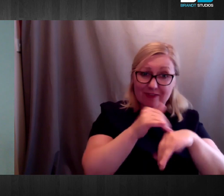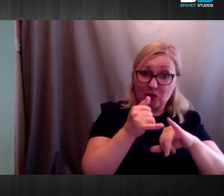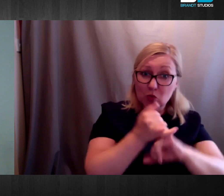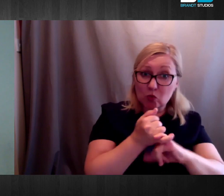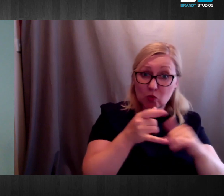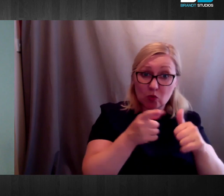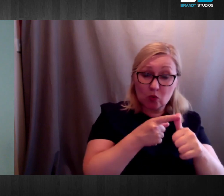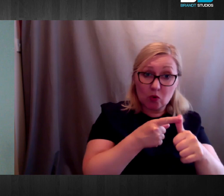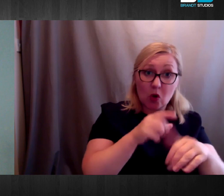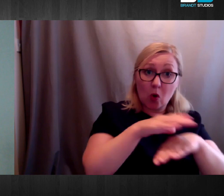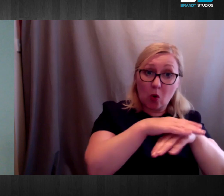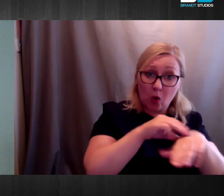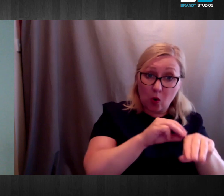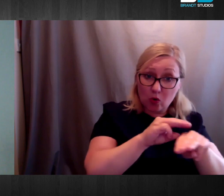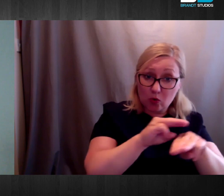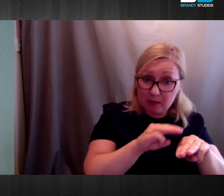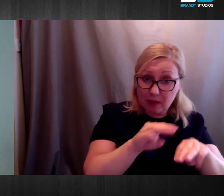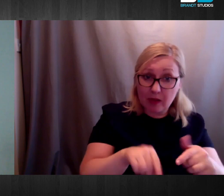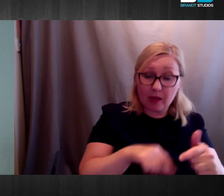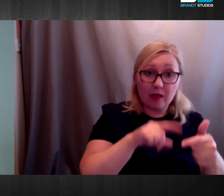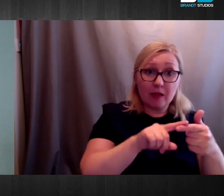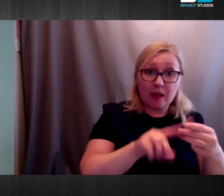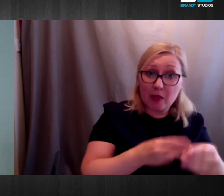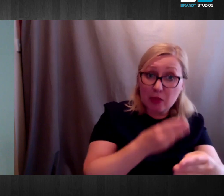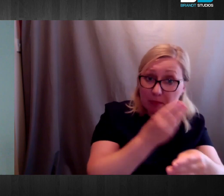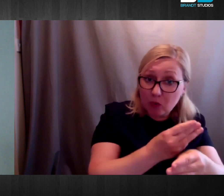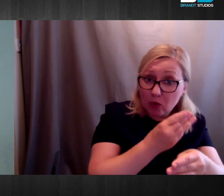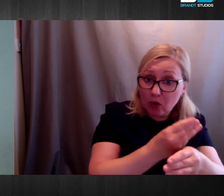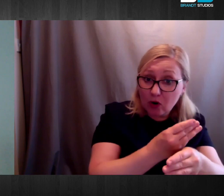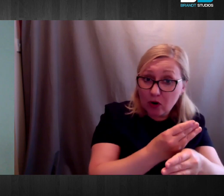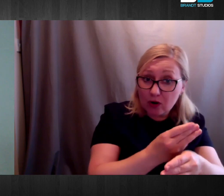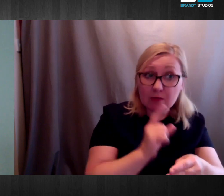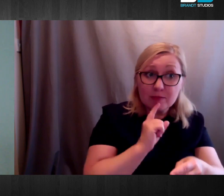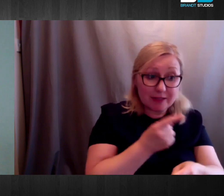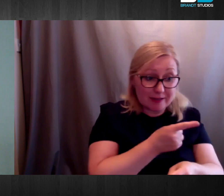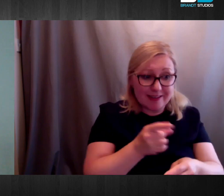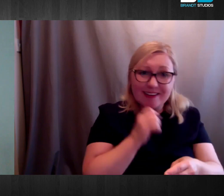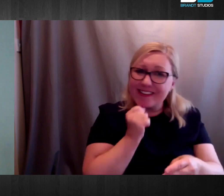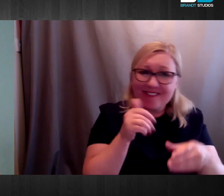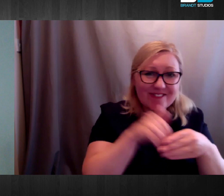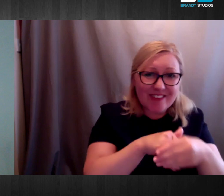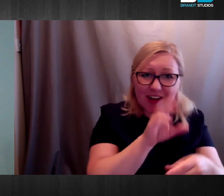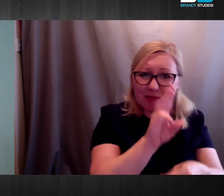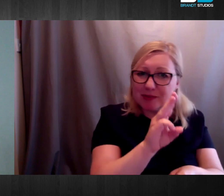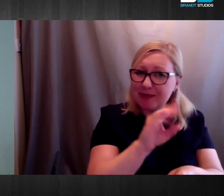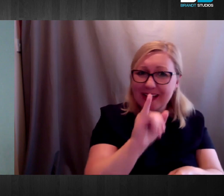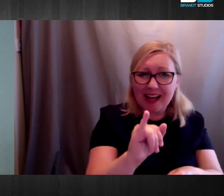Those people are not represented in patient involvement. Health inequalities are laid